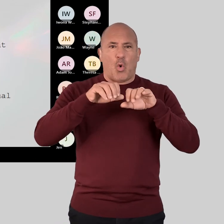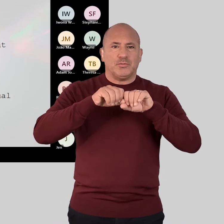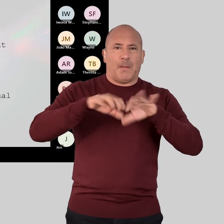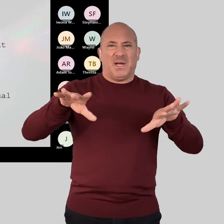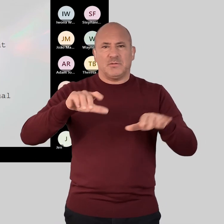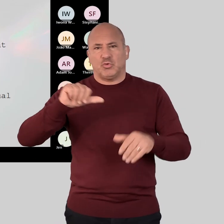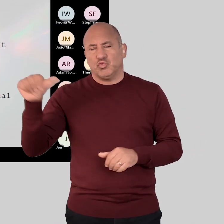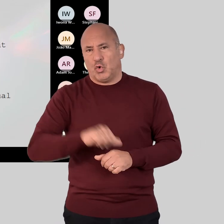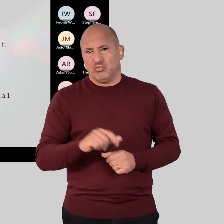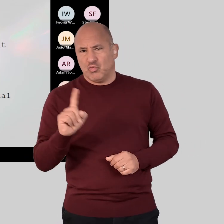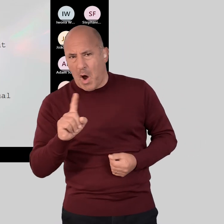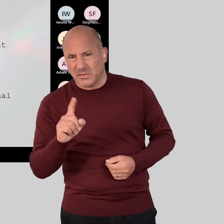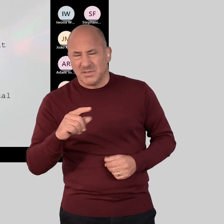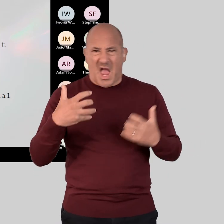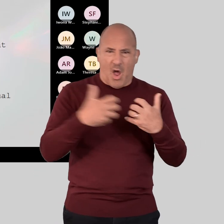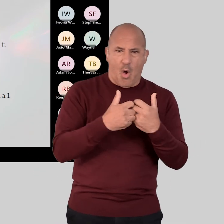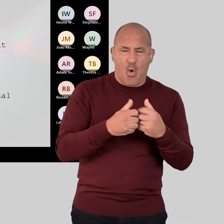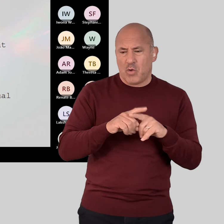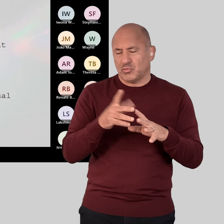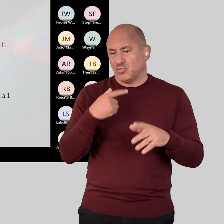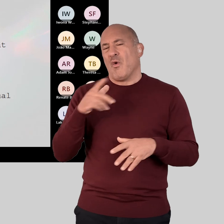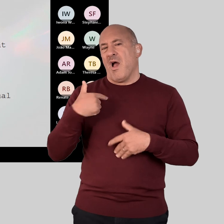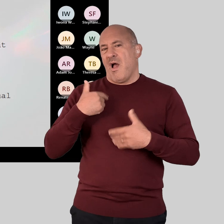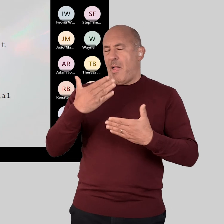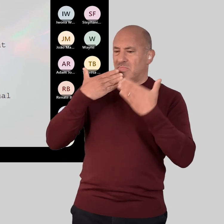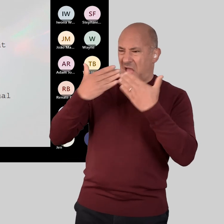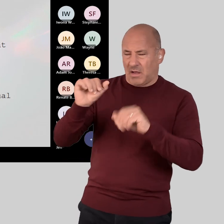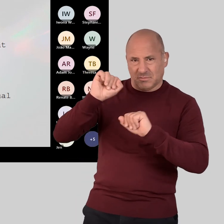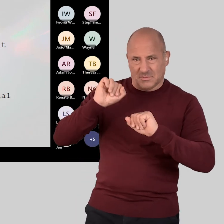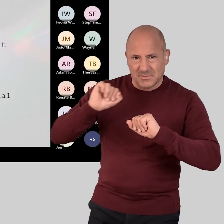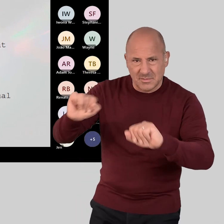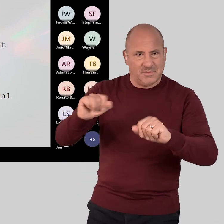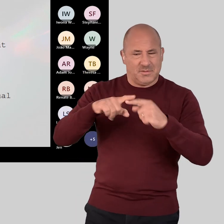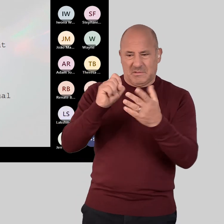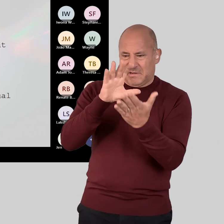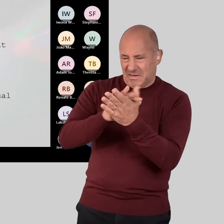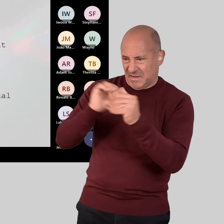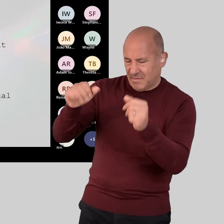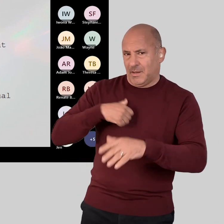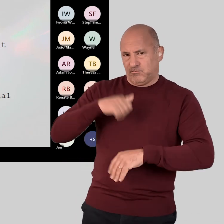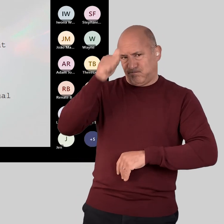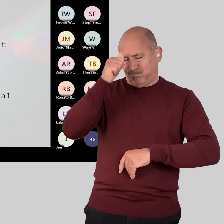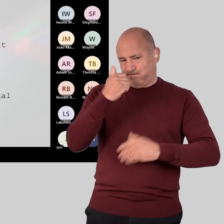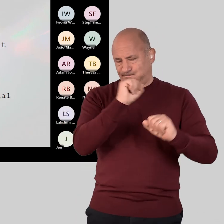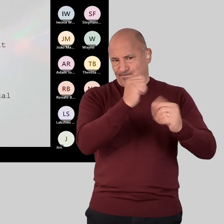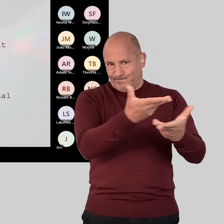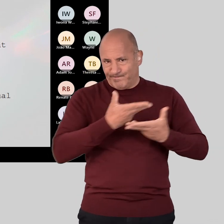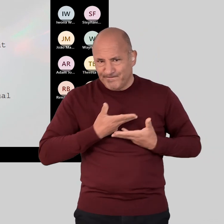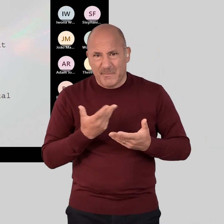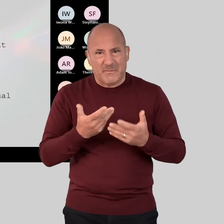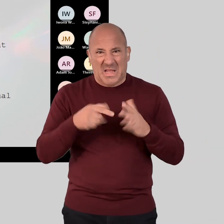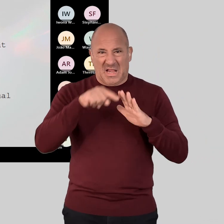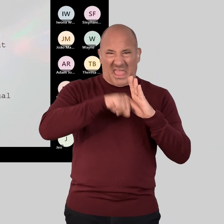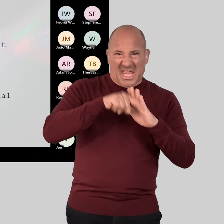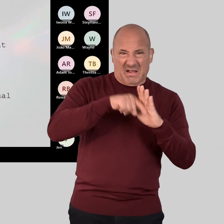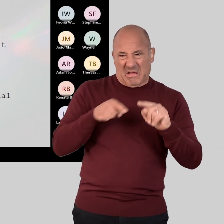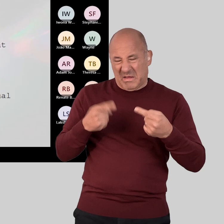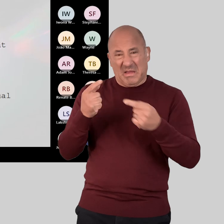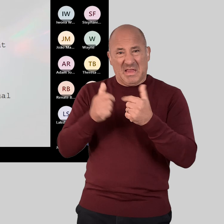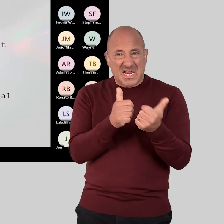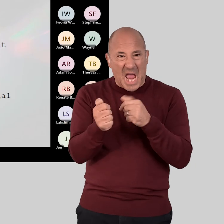and of course loads of stuff was happening online. And there's continued to be loads of debates about, social practice on social media,